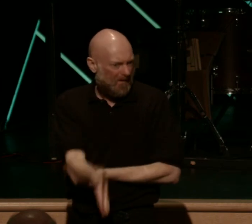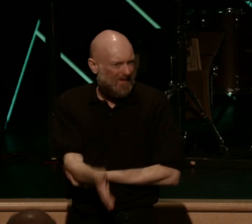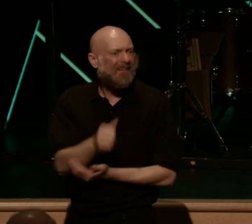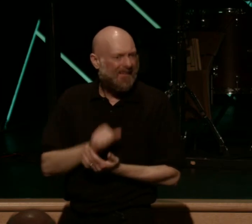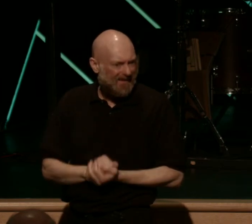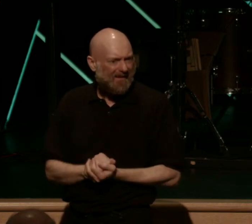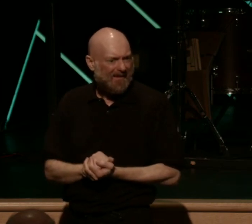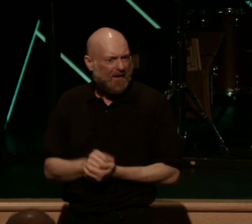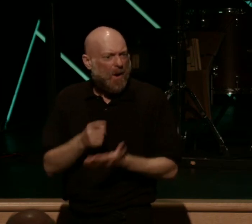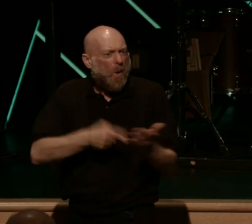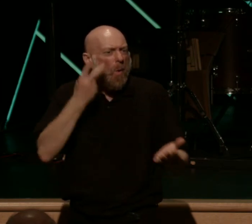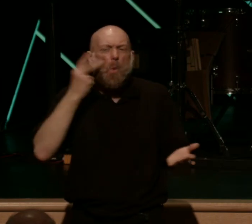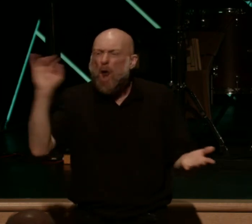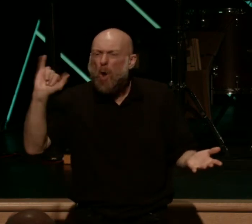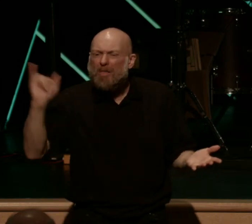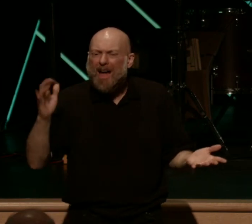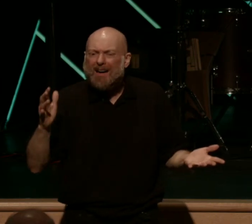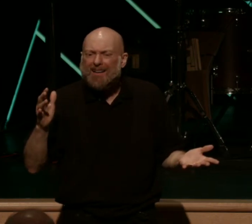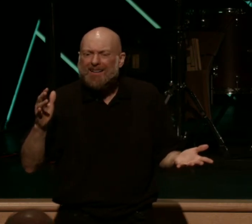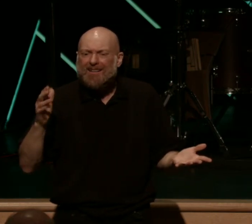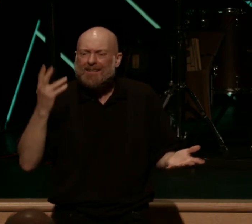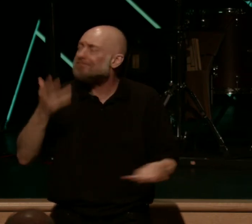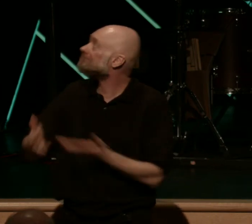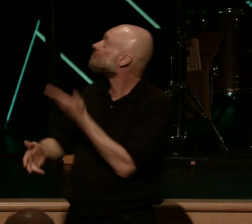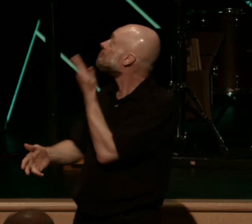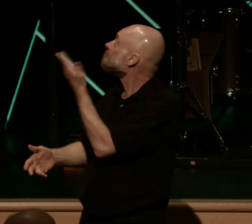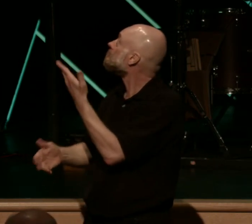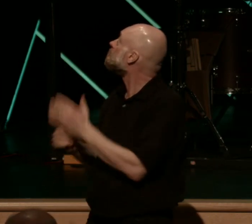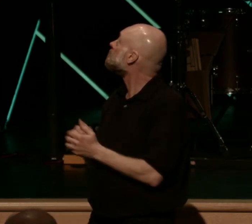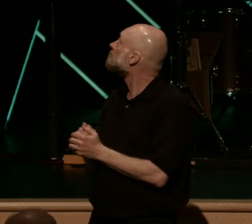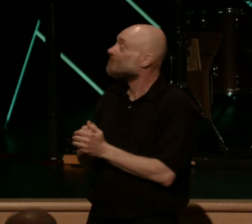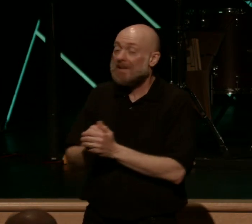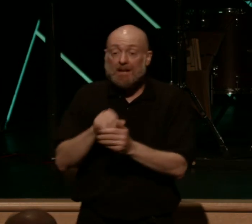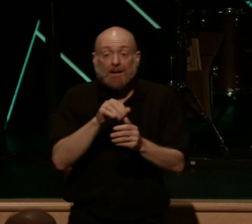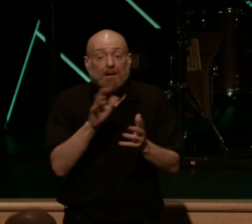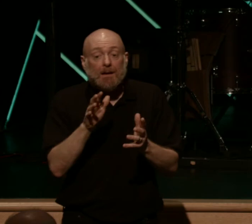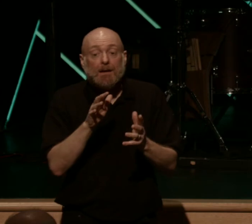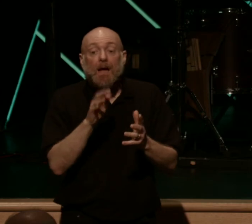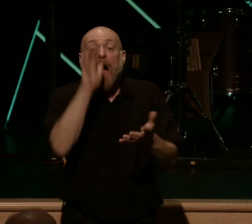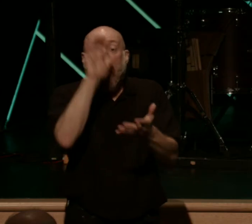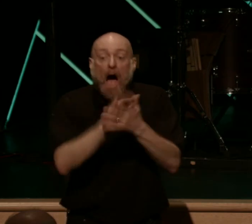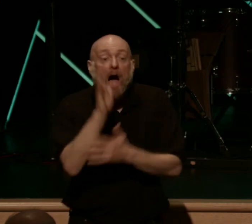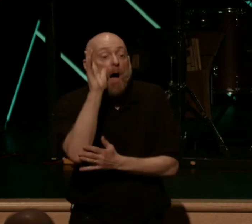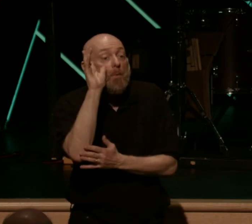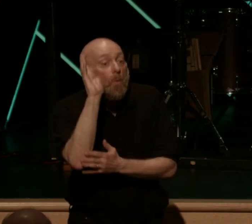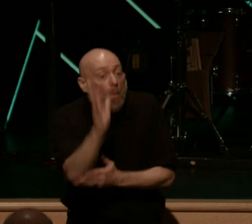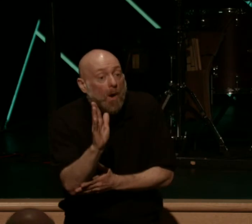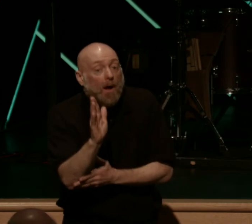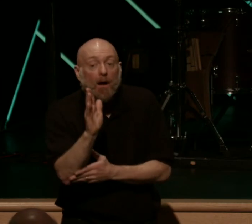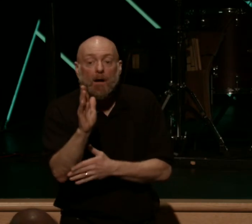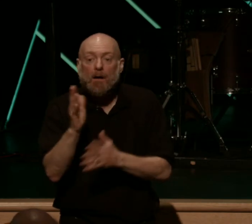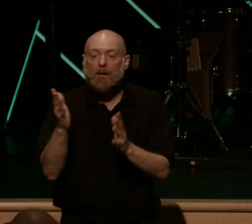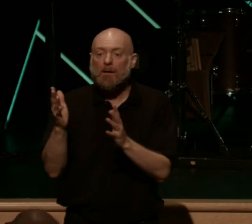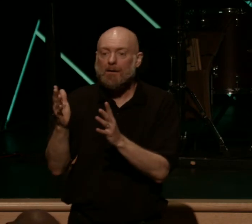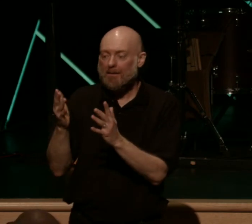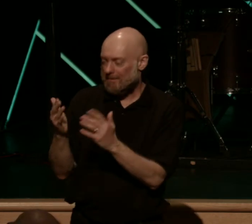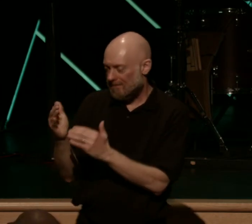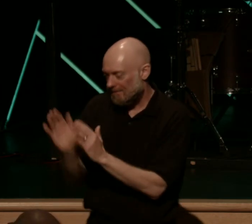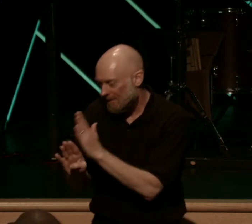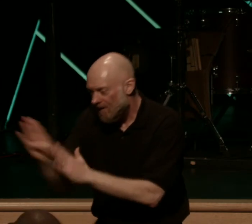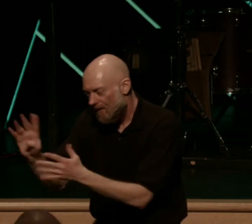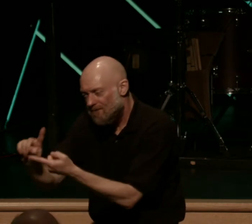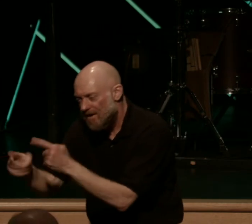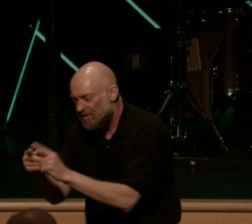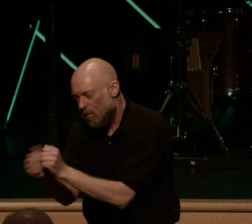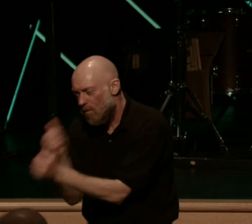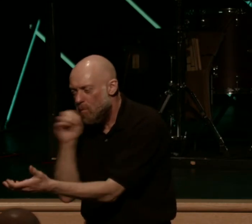And so what does that look like practically? It looks like this. Spiritual husband will do these things. He will pursue friendship with his wife.